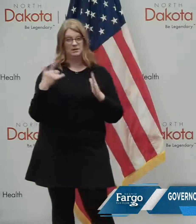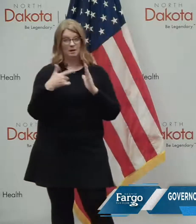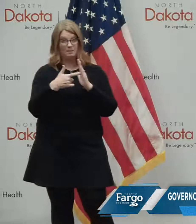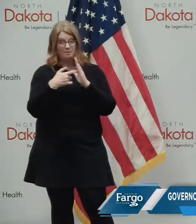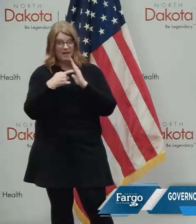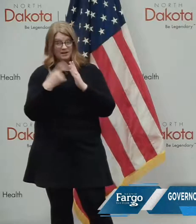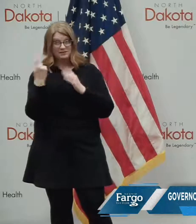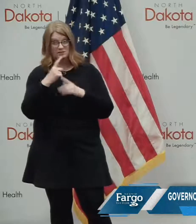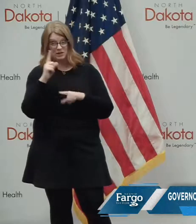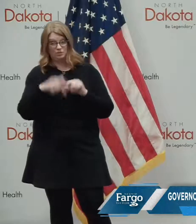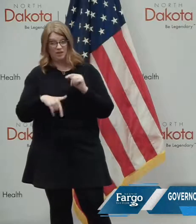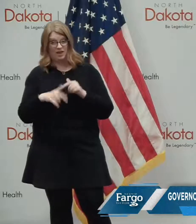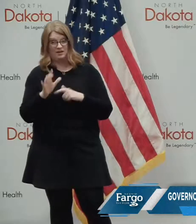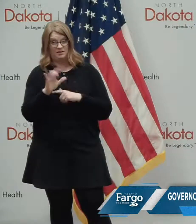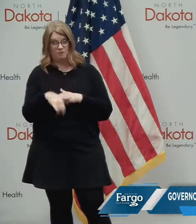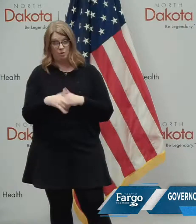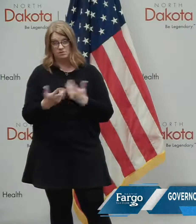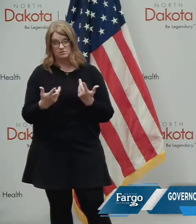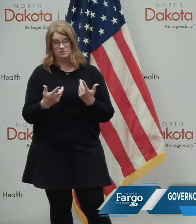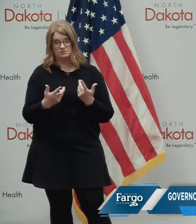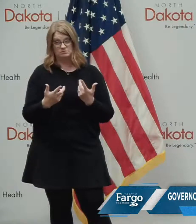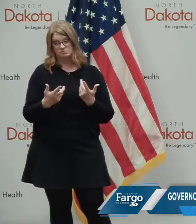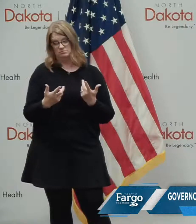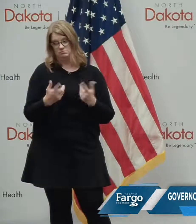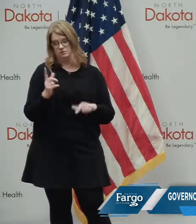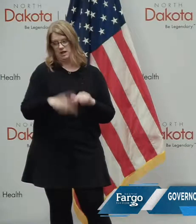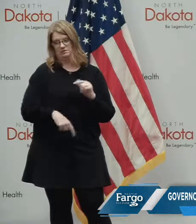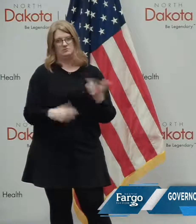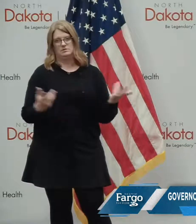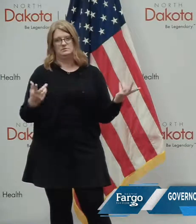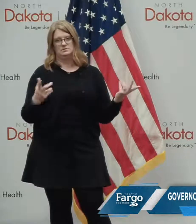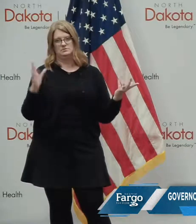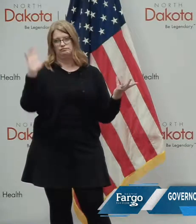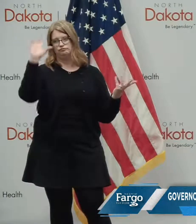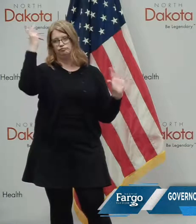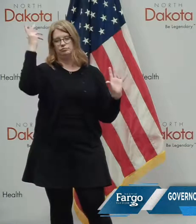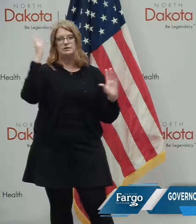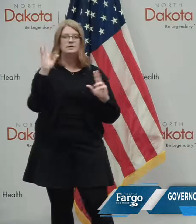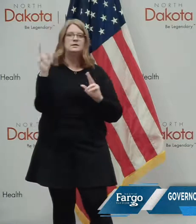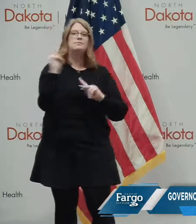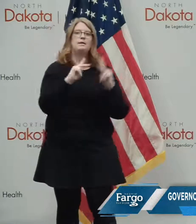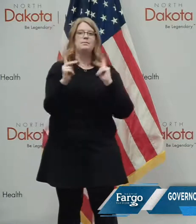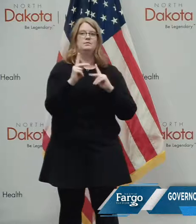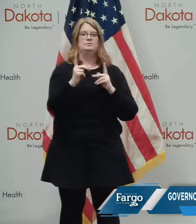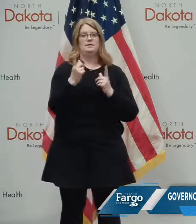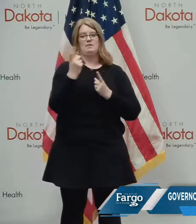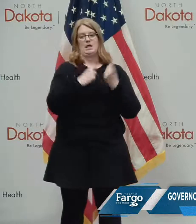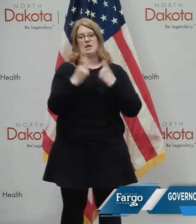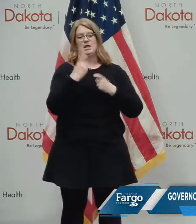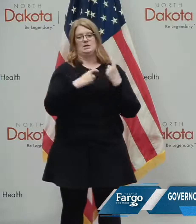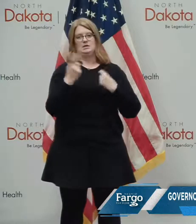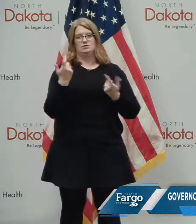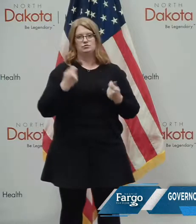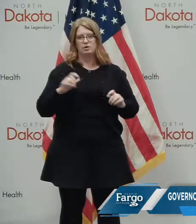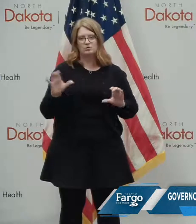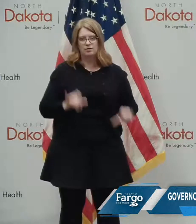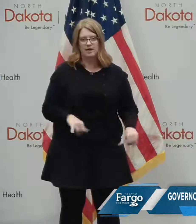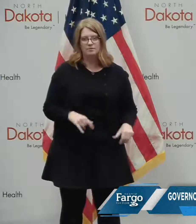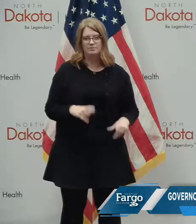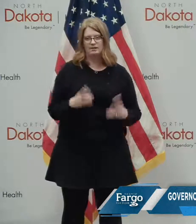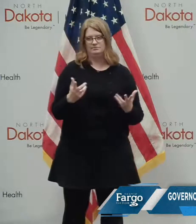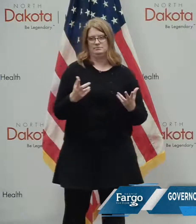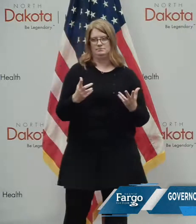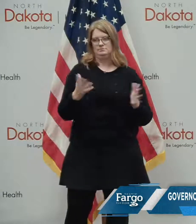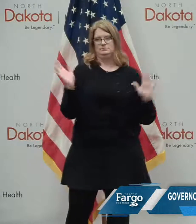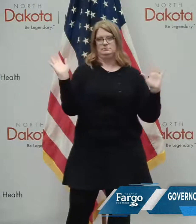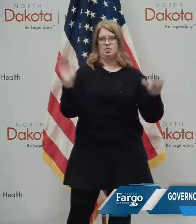can't enforce. I mean, that's just completely illogical. I mean, people keep asking us to do something that's unenforceable. Doesn't make any sense to me. What does make sense